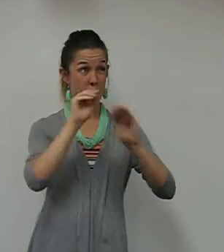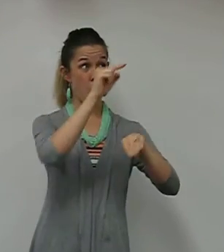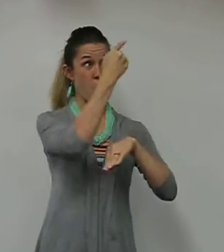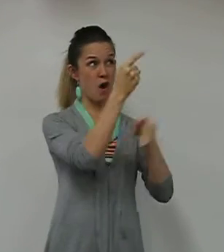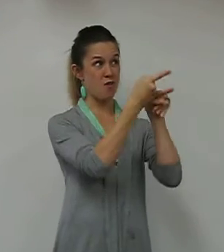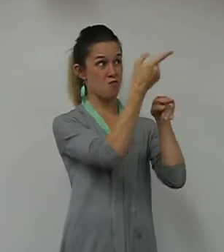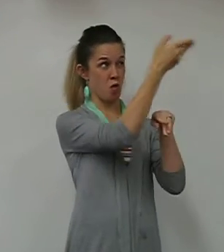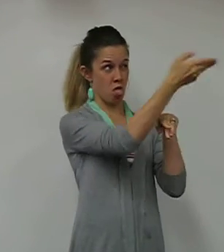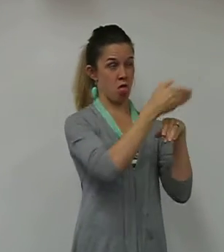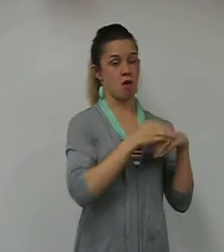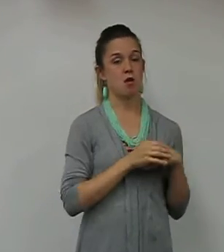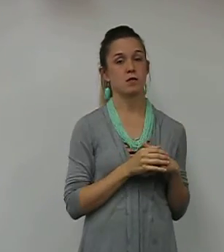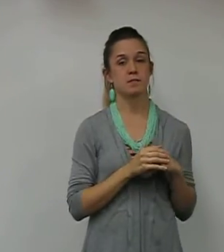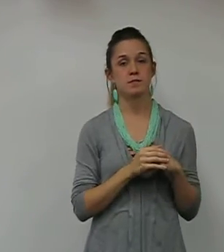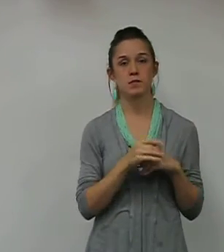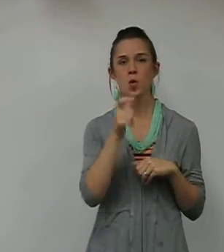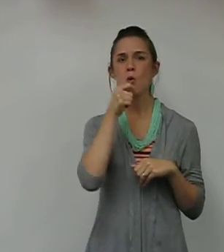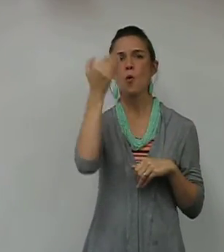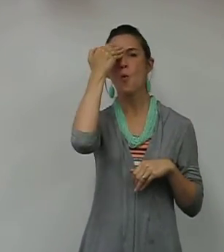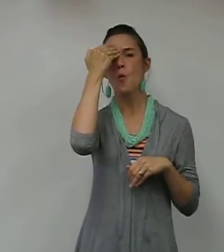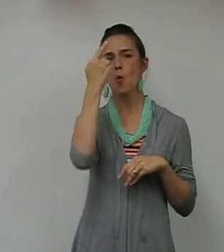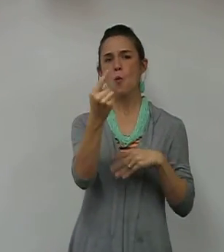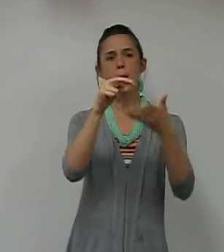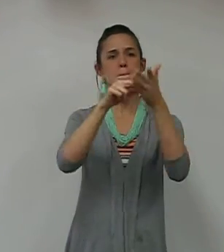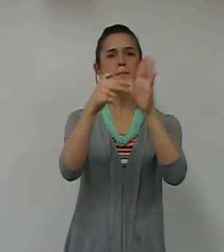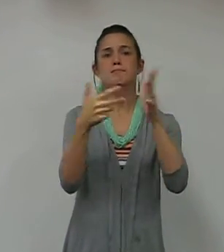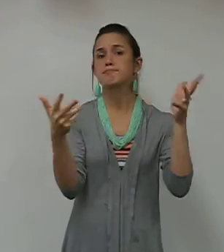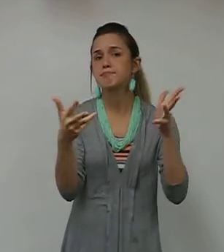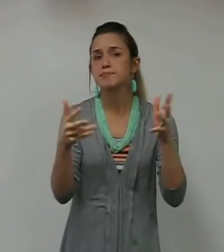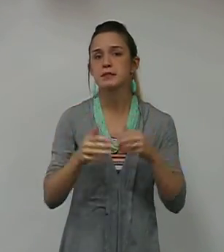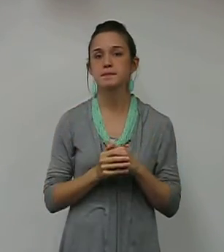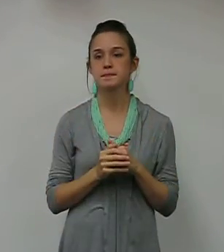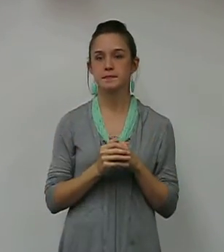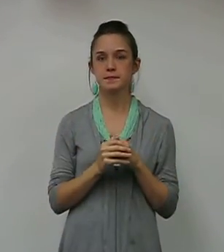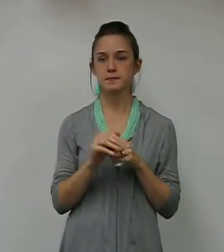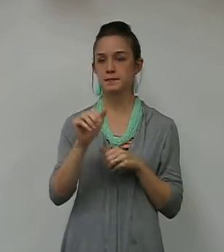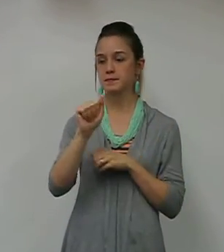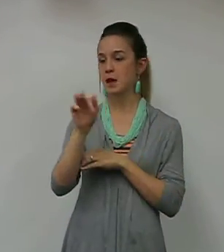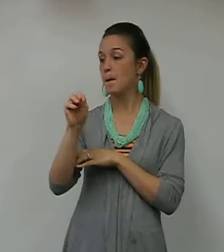here. Who knows what that 1 means? Armand? It means